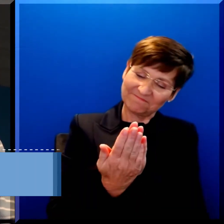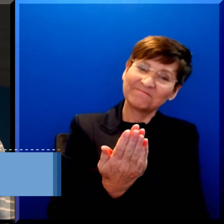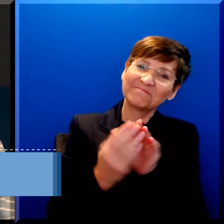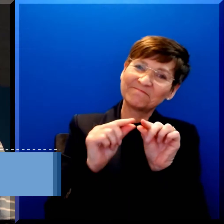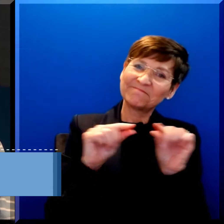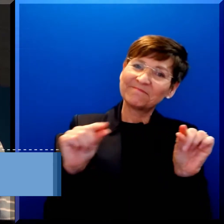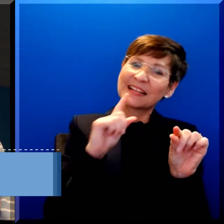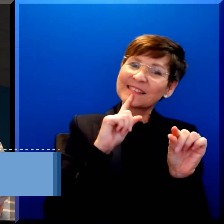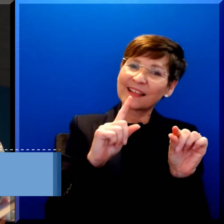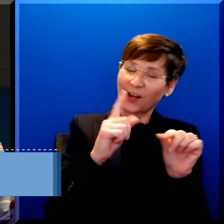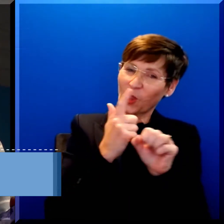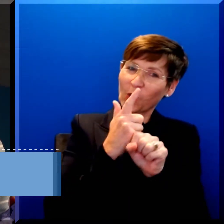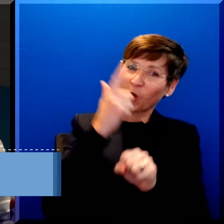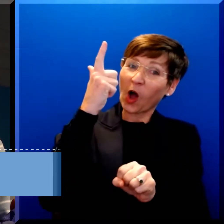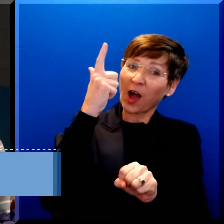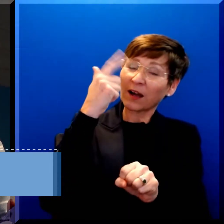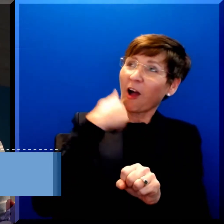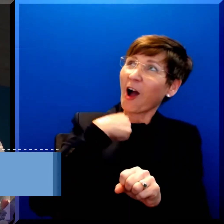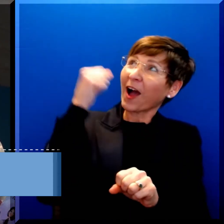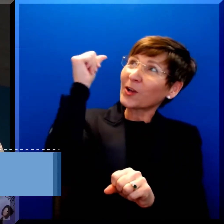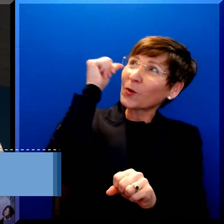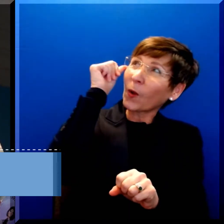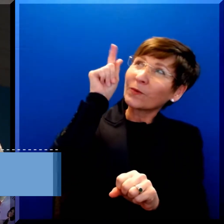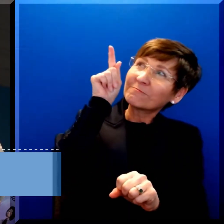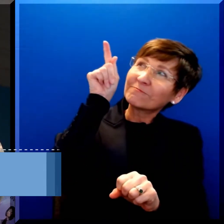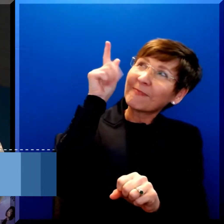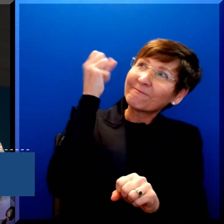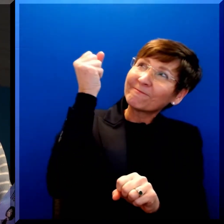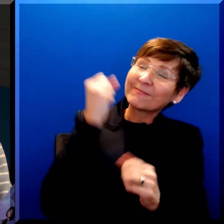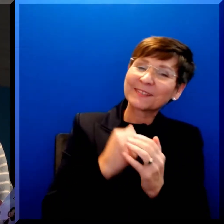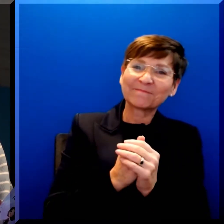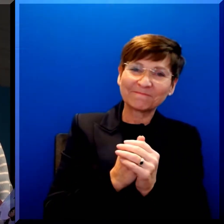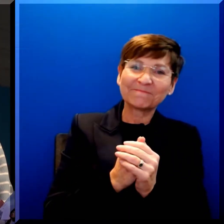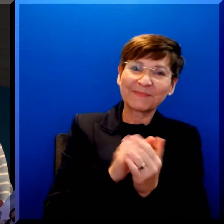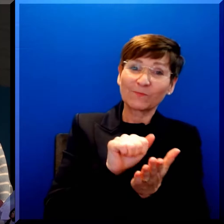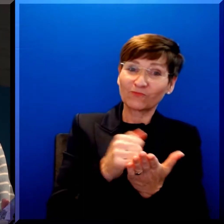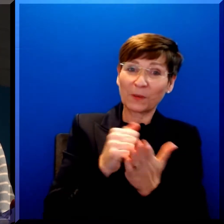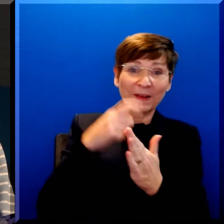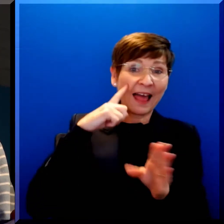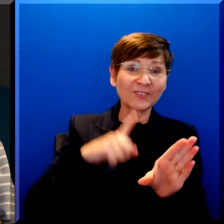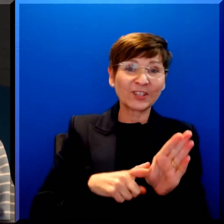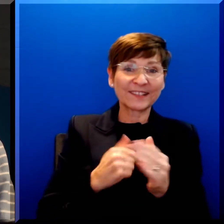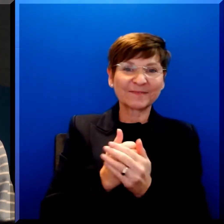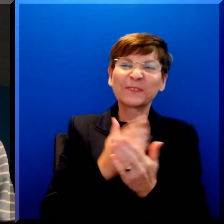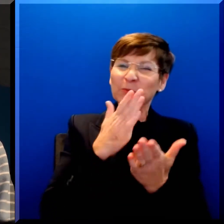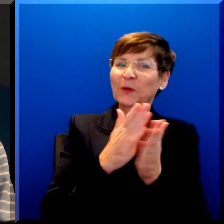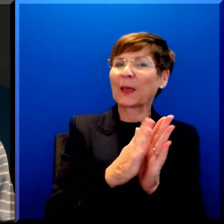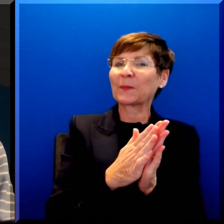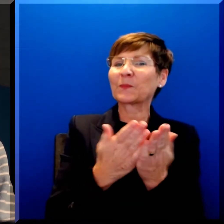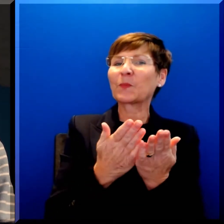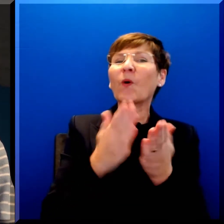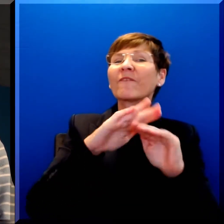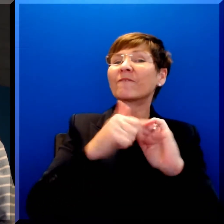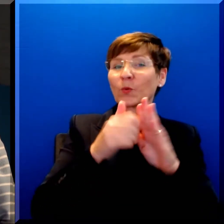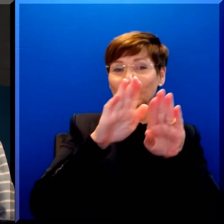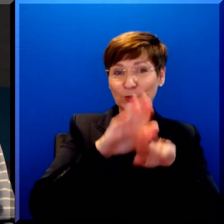God, I Know You're There, was published last year, and while it's specially for children, I think it has something